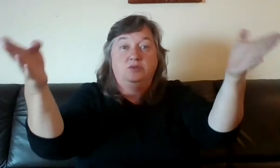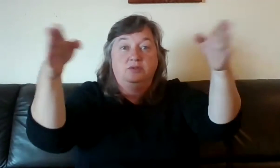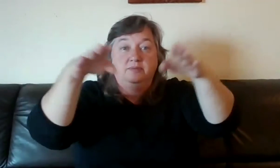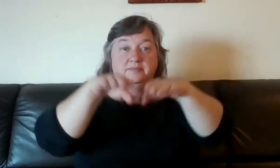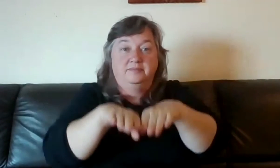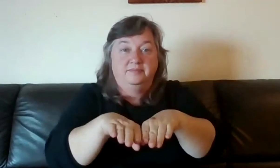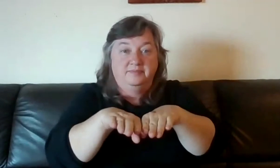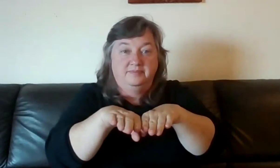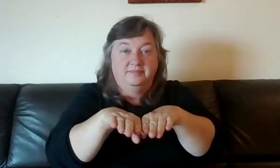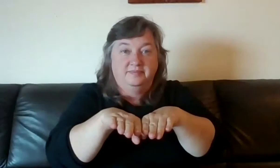Close.